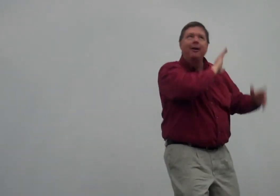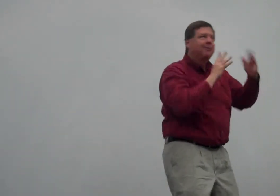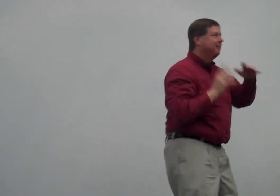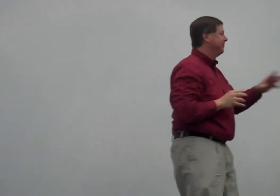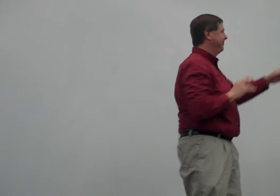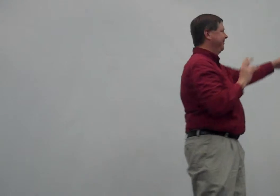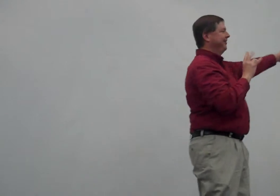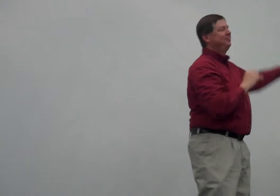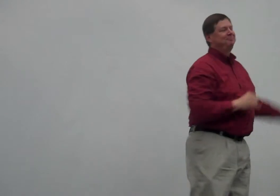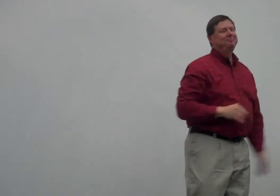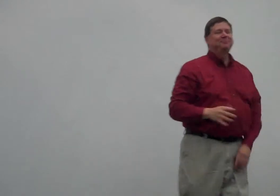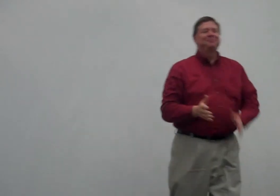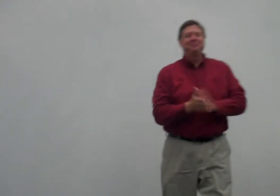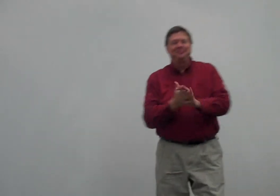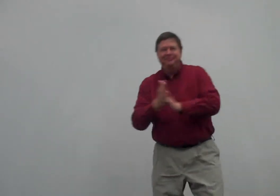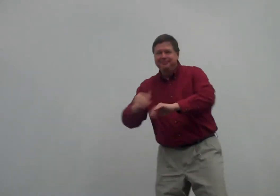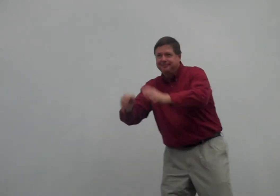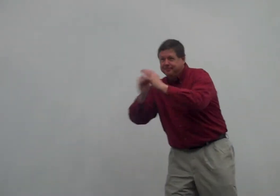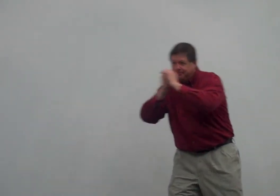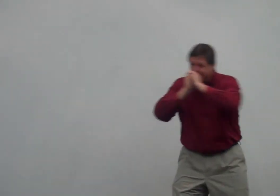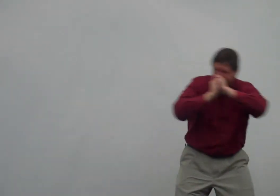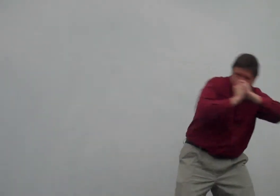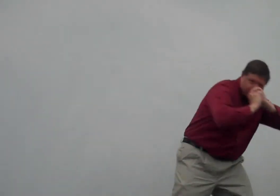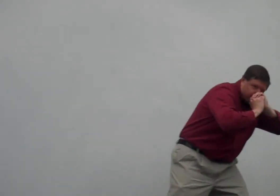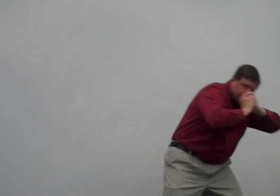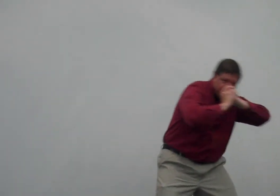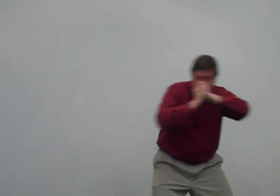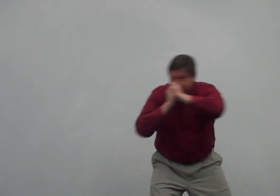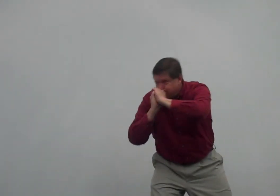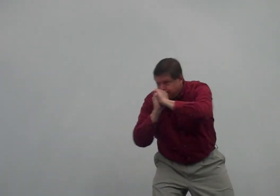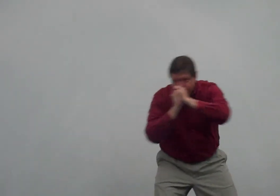That was behind your.